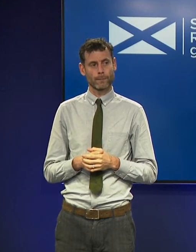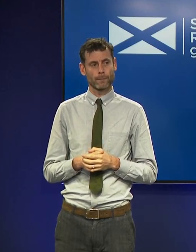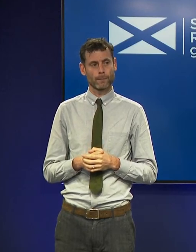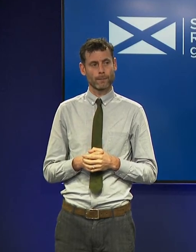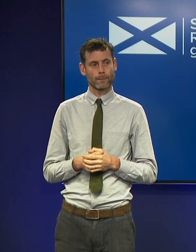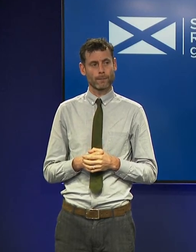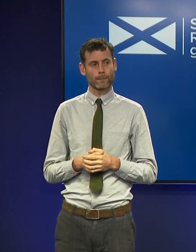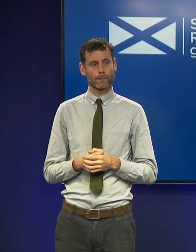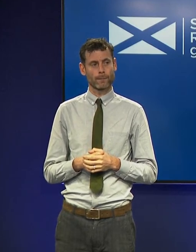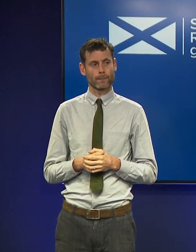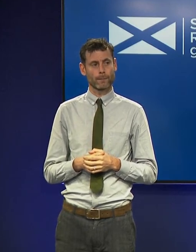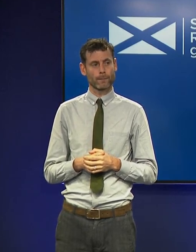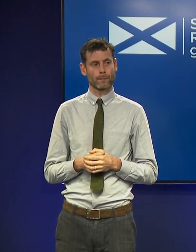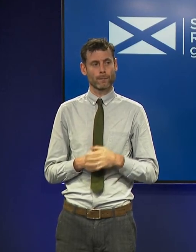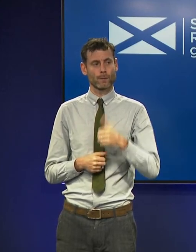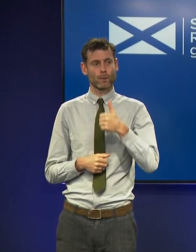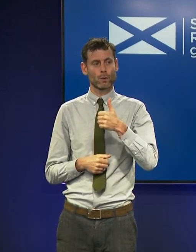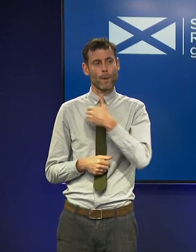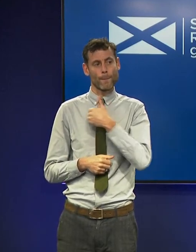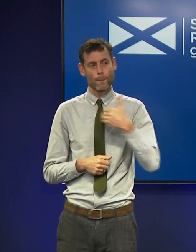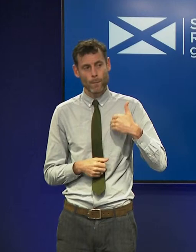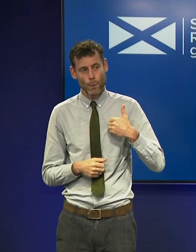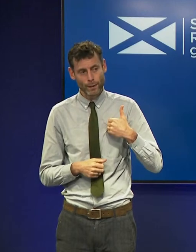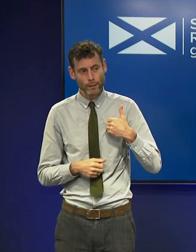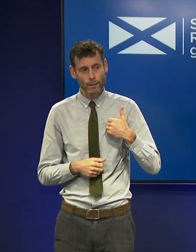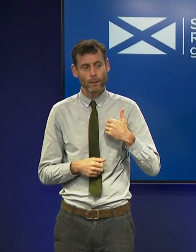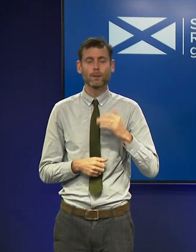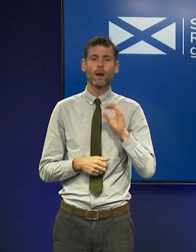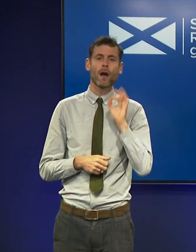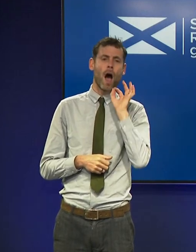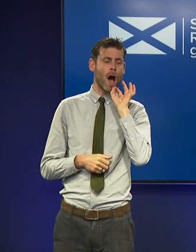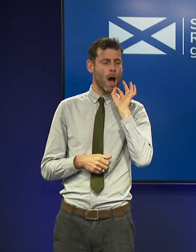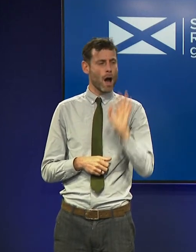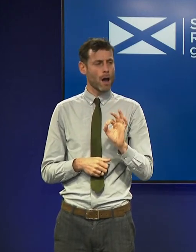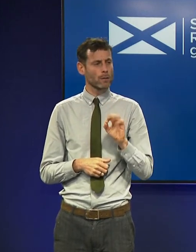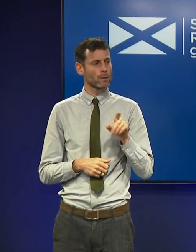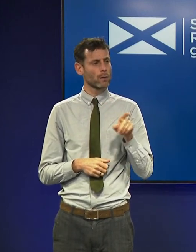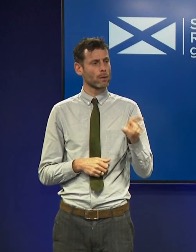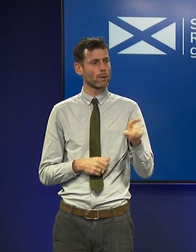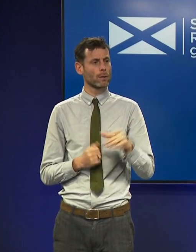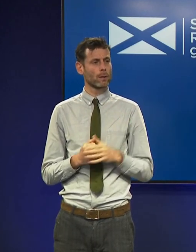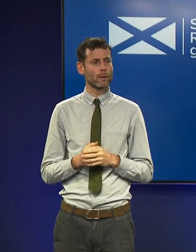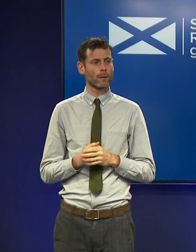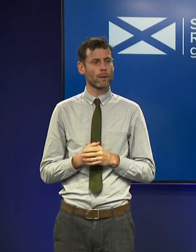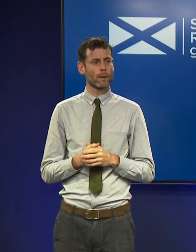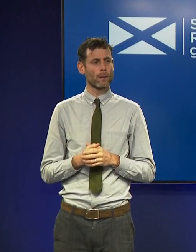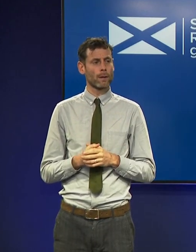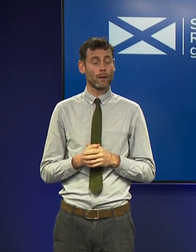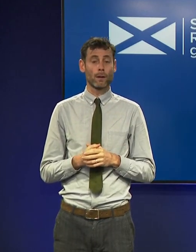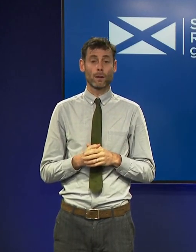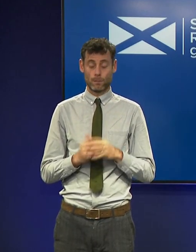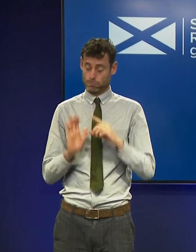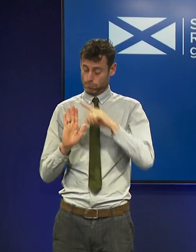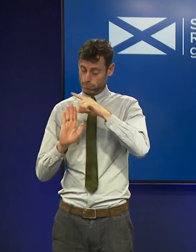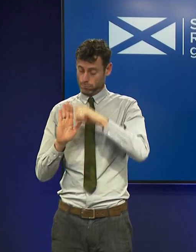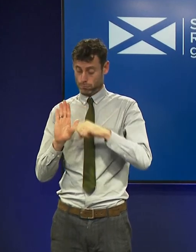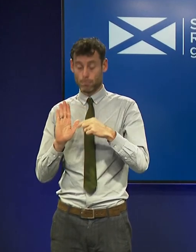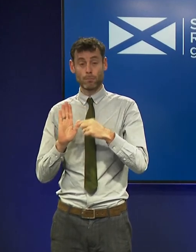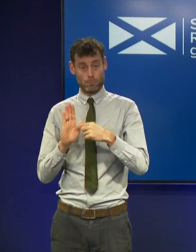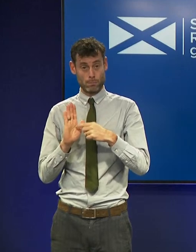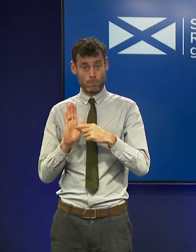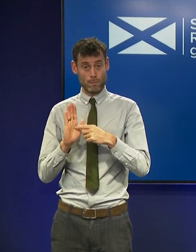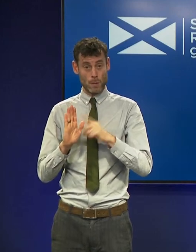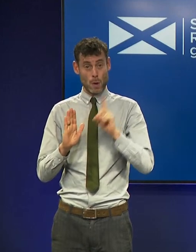good morning. It's earlier than I thought. How confident are you in these measures stopping this new variant, or is it just a matter of